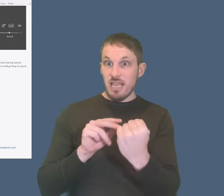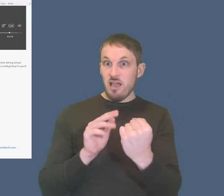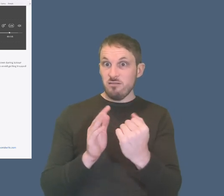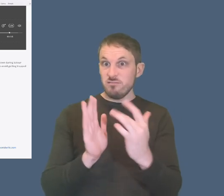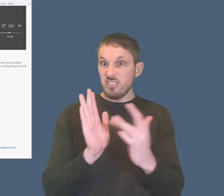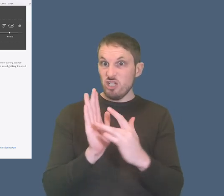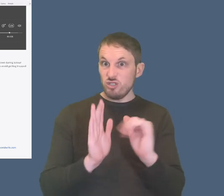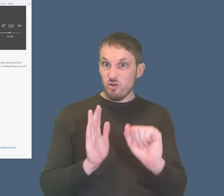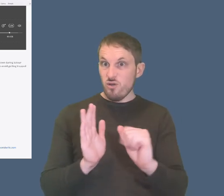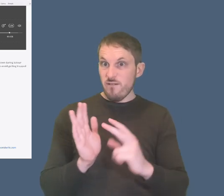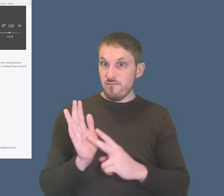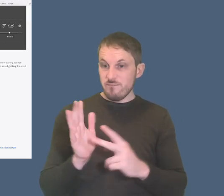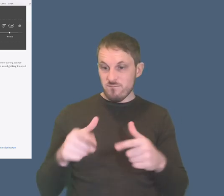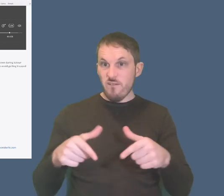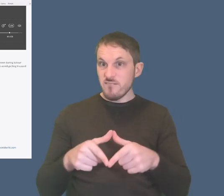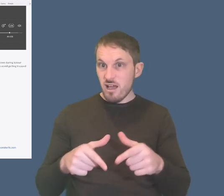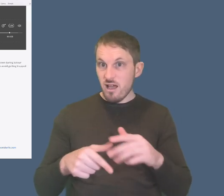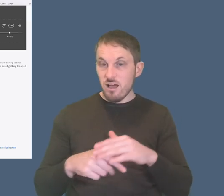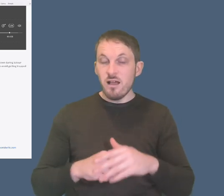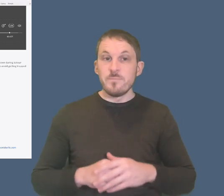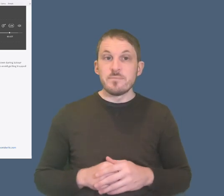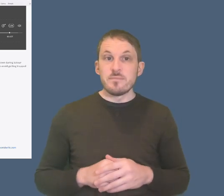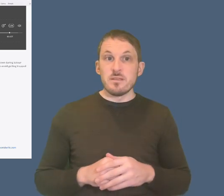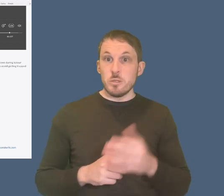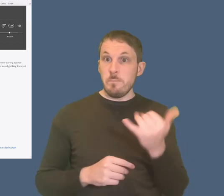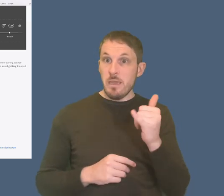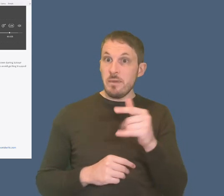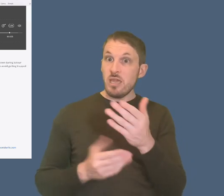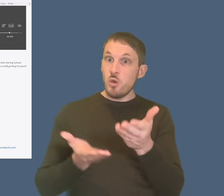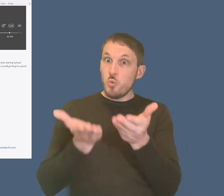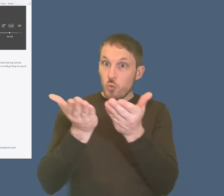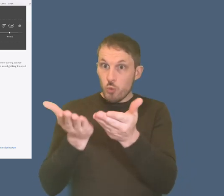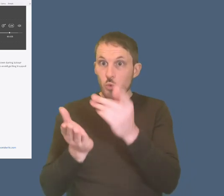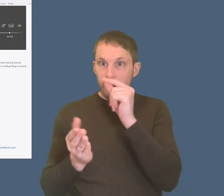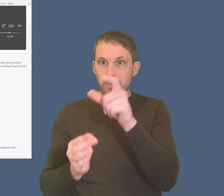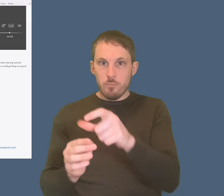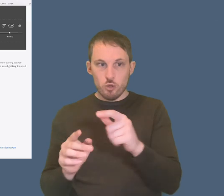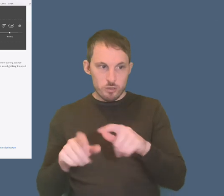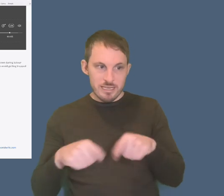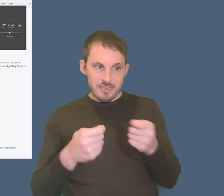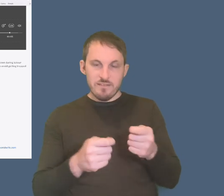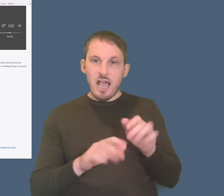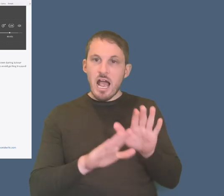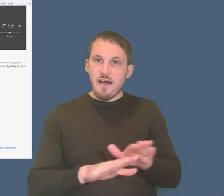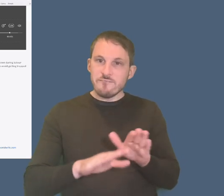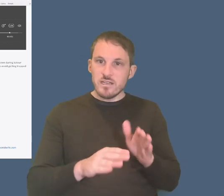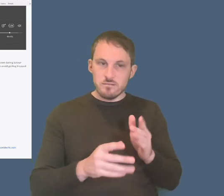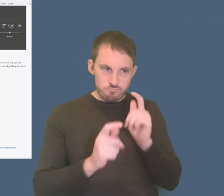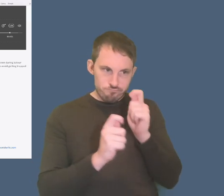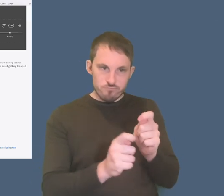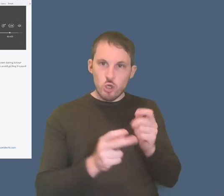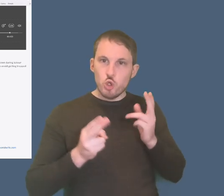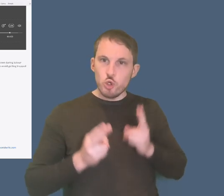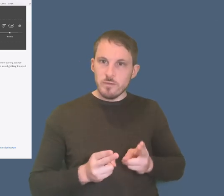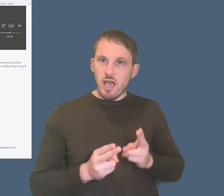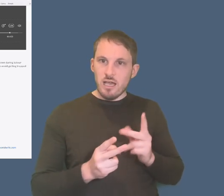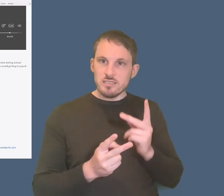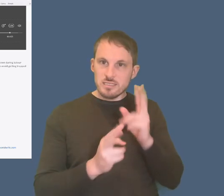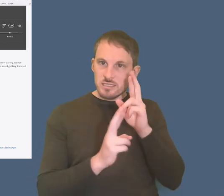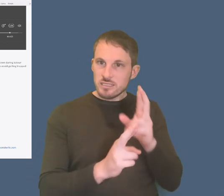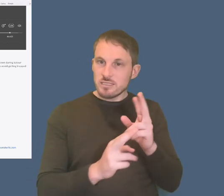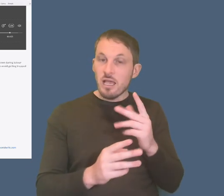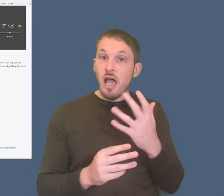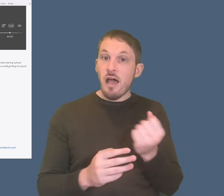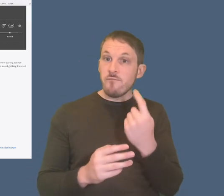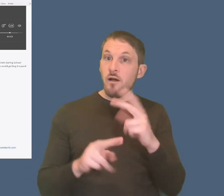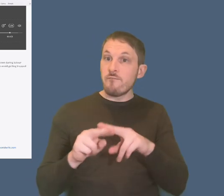her vulva, and you could be the person who actually provides her comfort and humanizes her. Florence talks about a